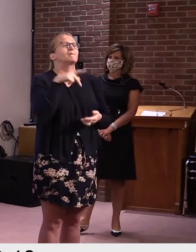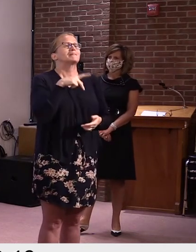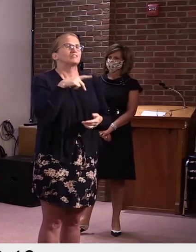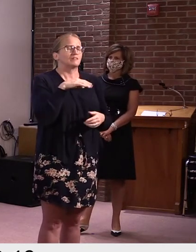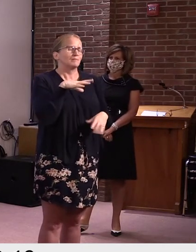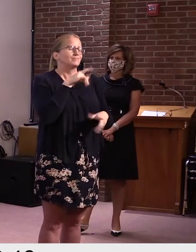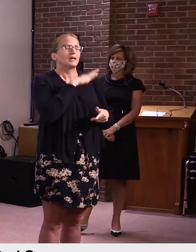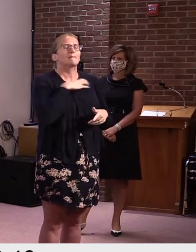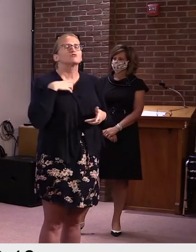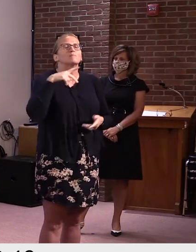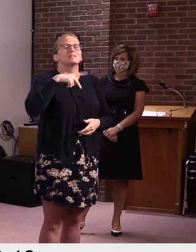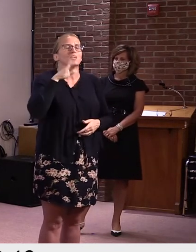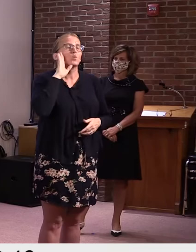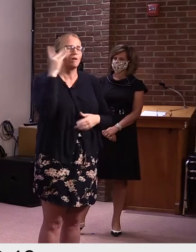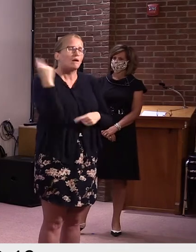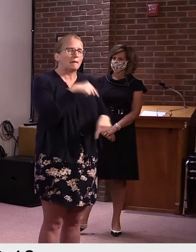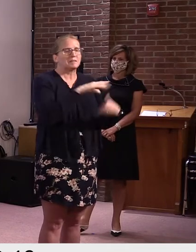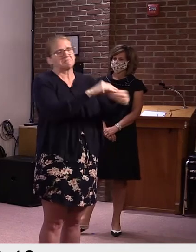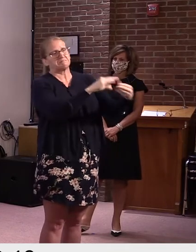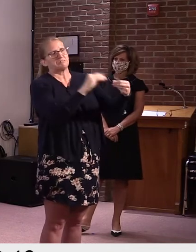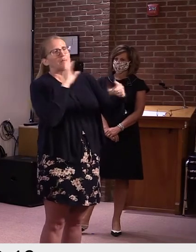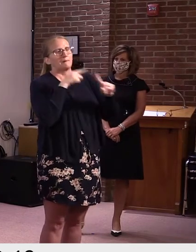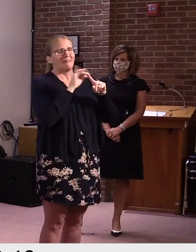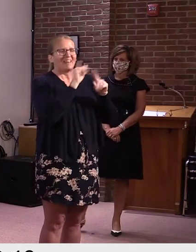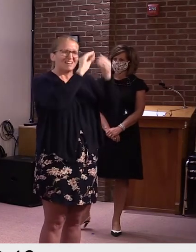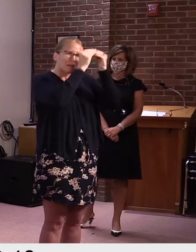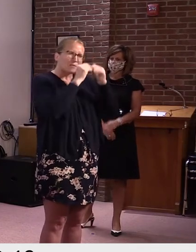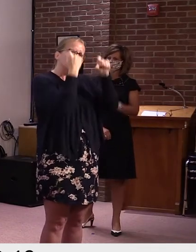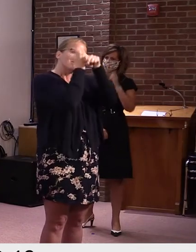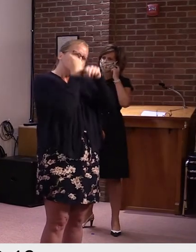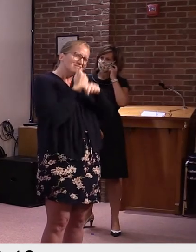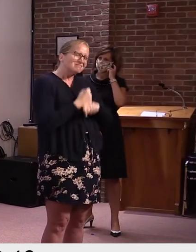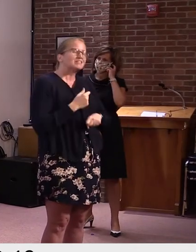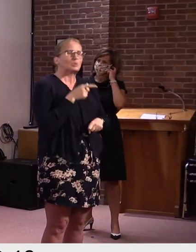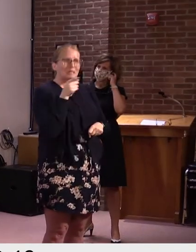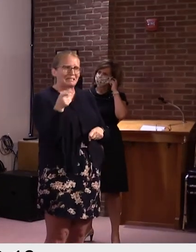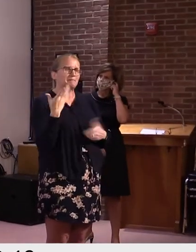able to be answered by him. But Commissioner Levine.